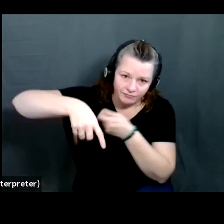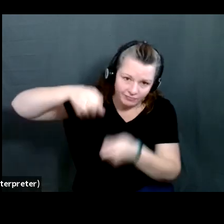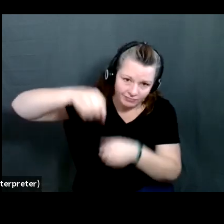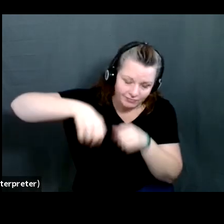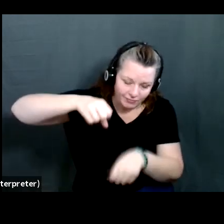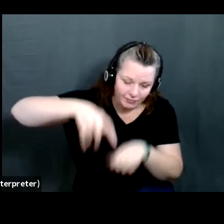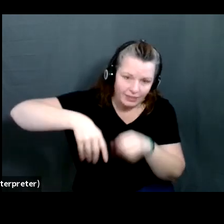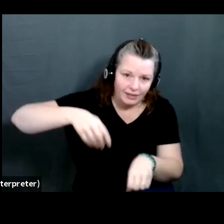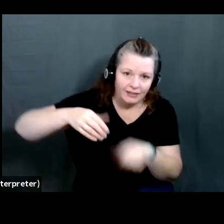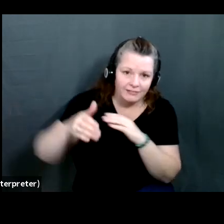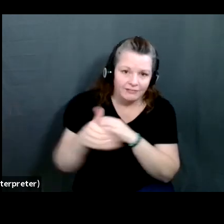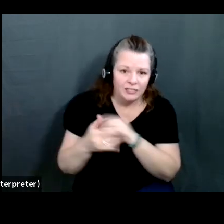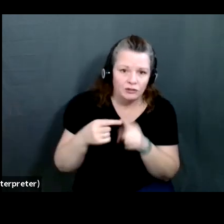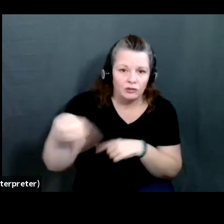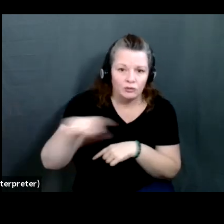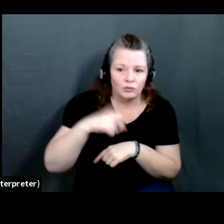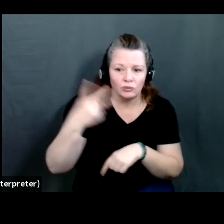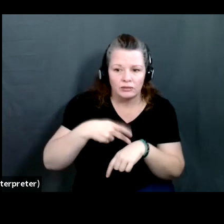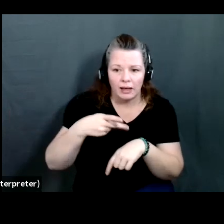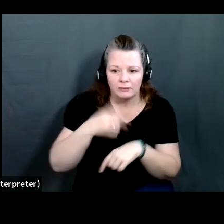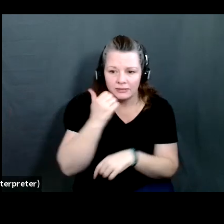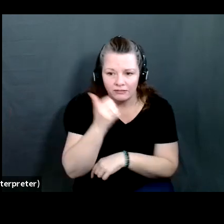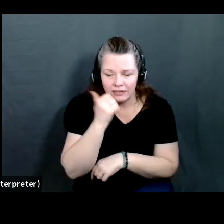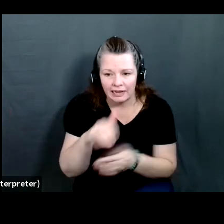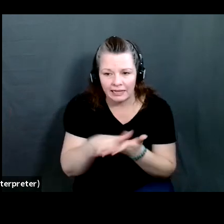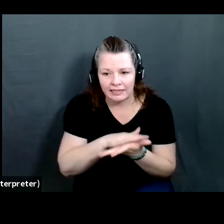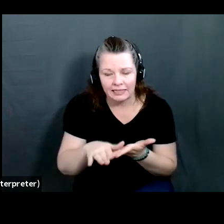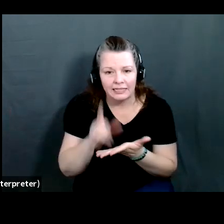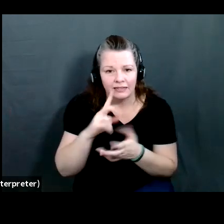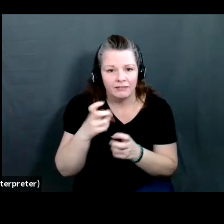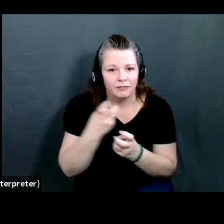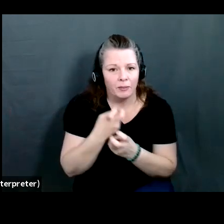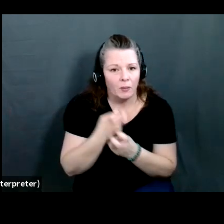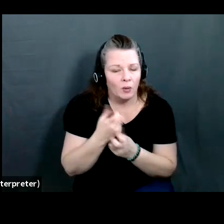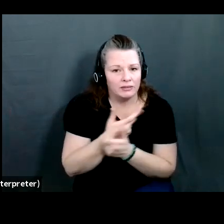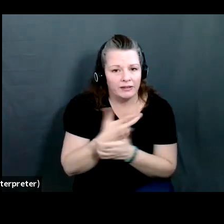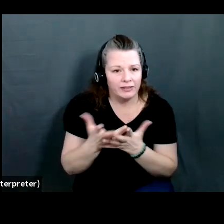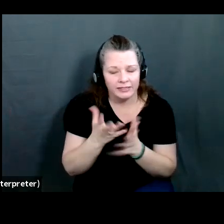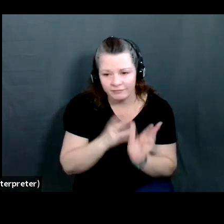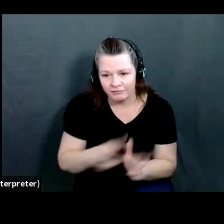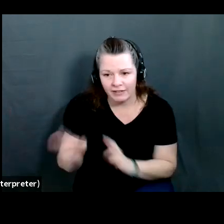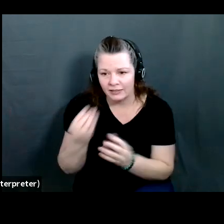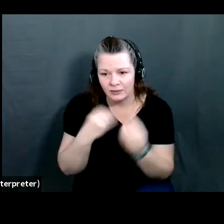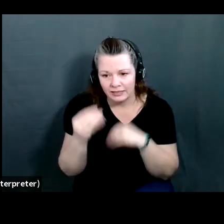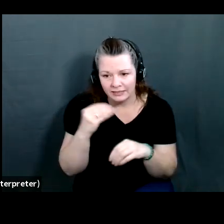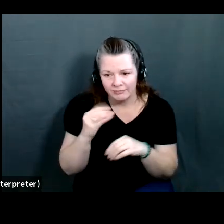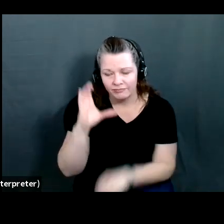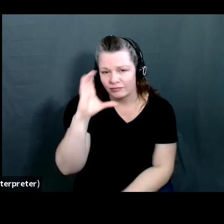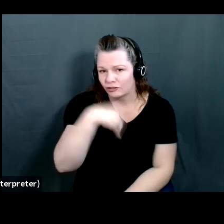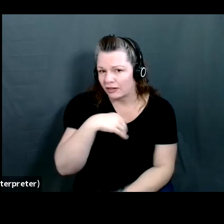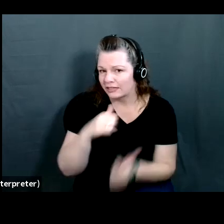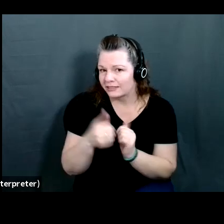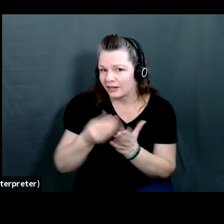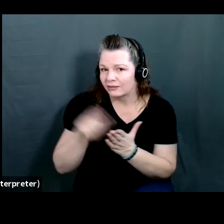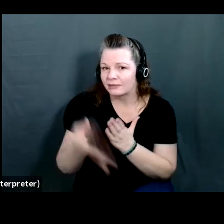you in a pail twice a day, cleaned of its bones. Strange how expensive rice was then,